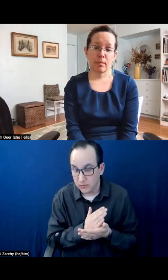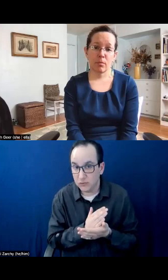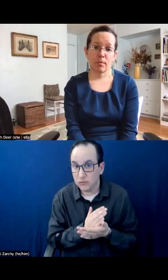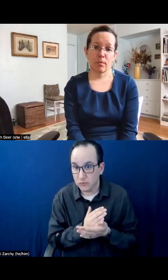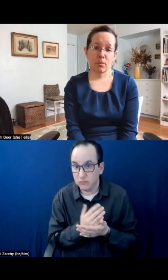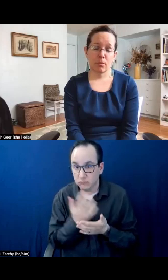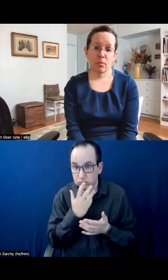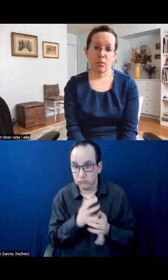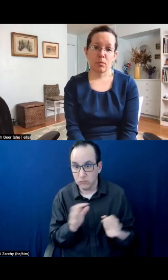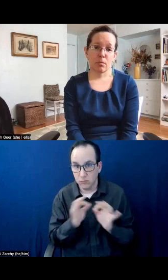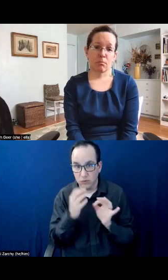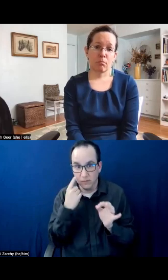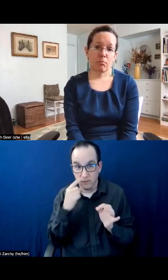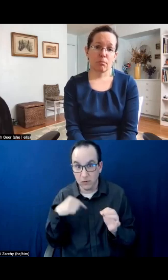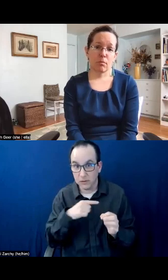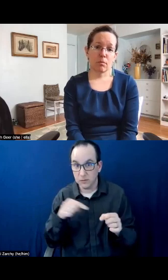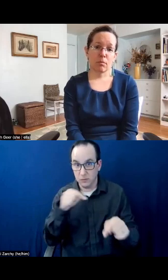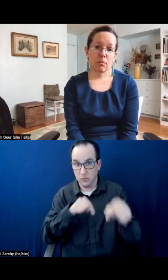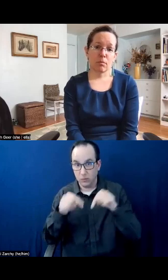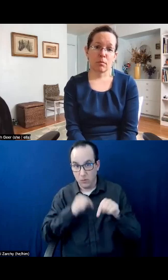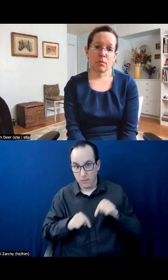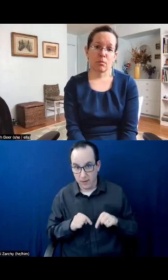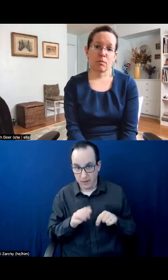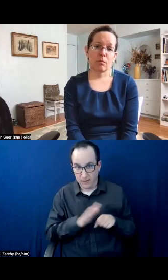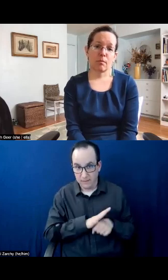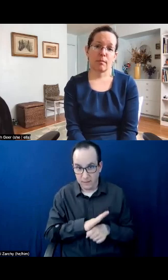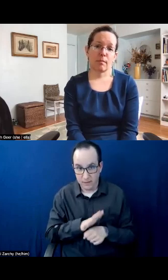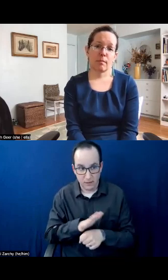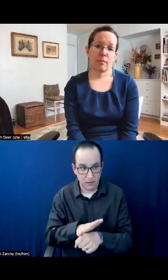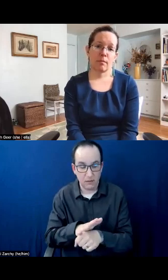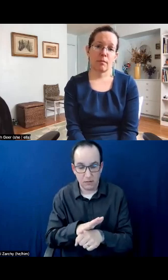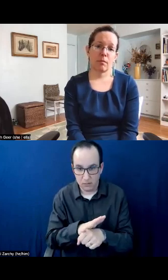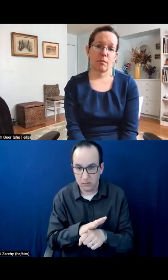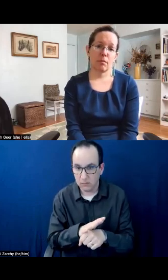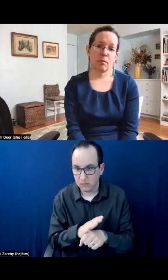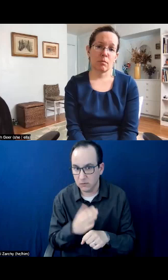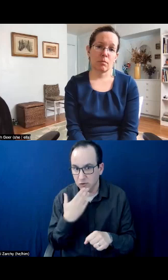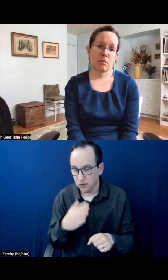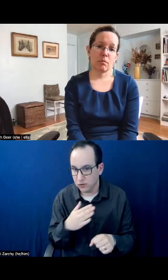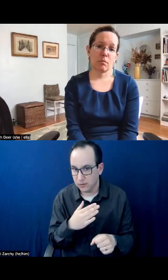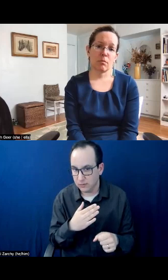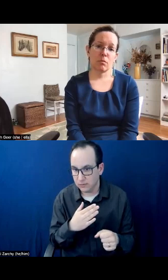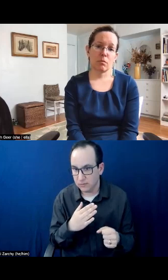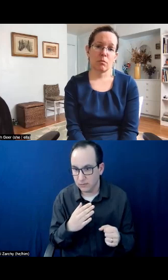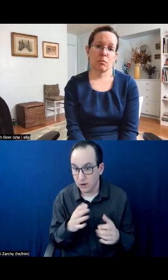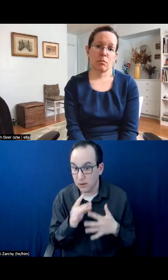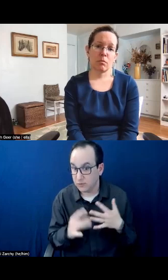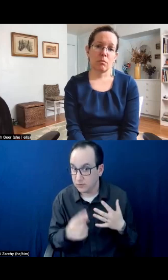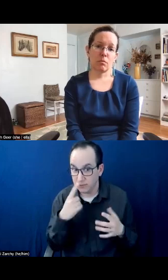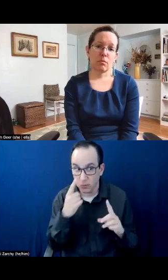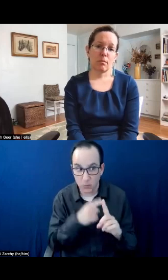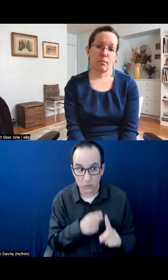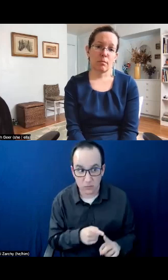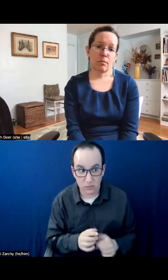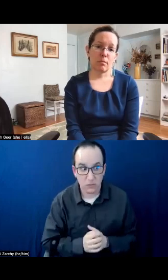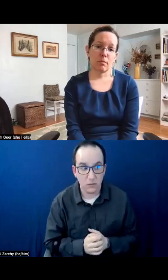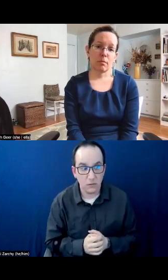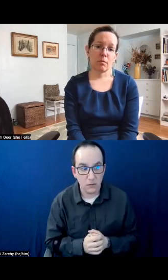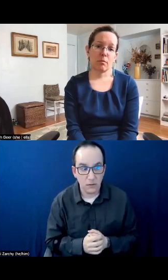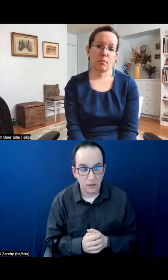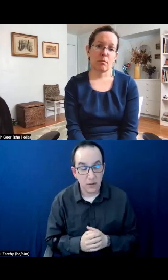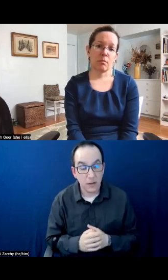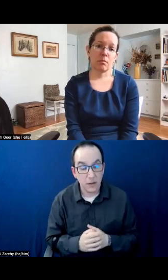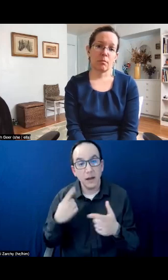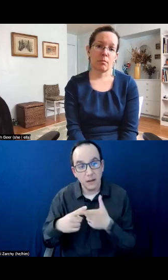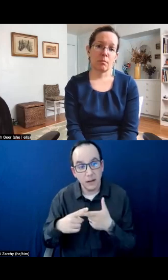So those gaps from those early years, it's significant and important for us to go back and fill those in.